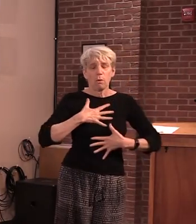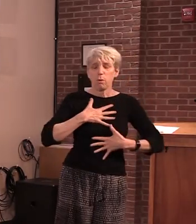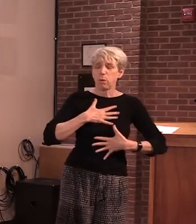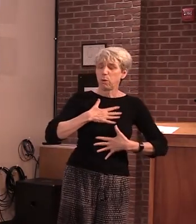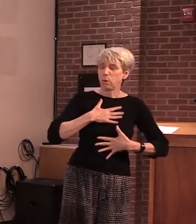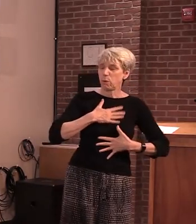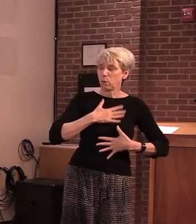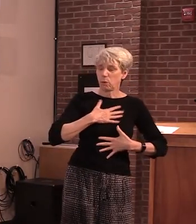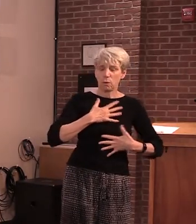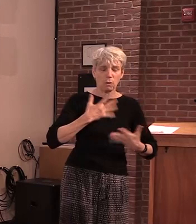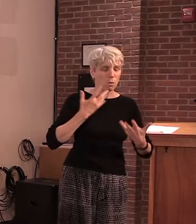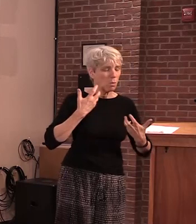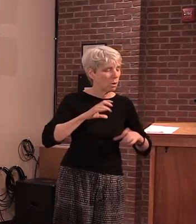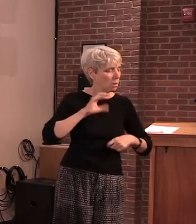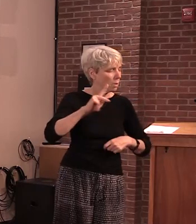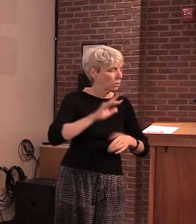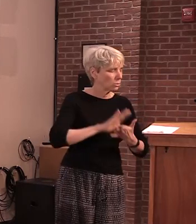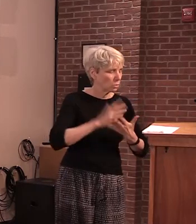to school?